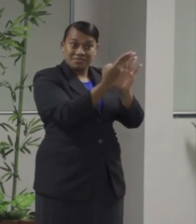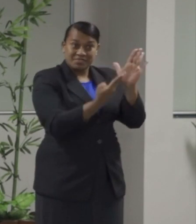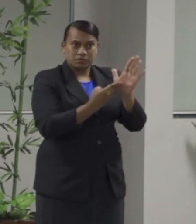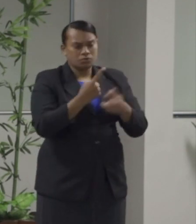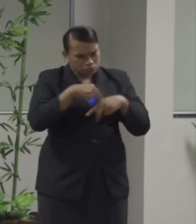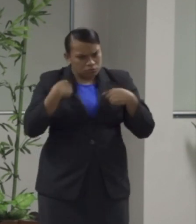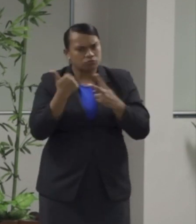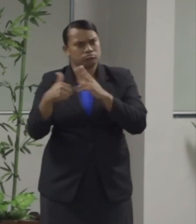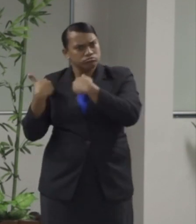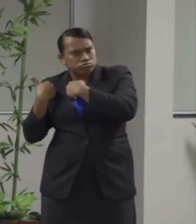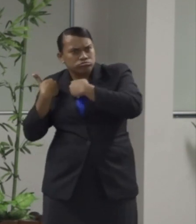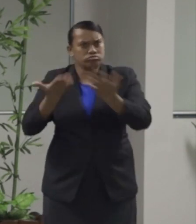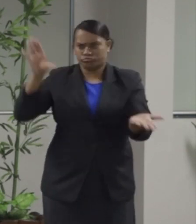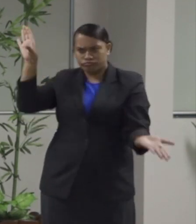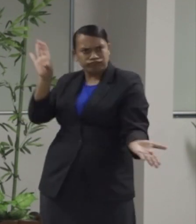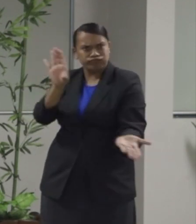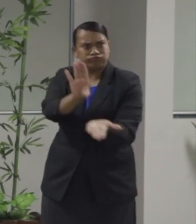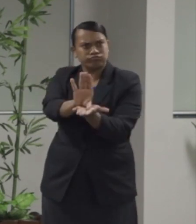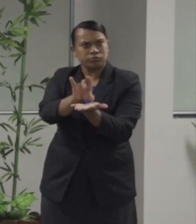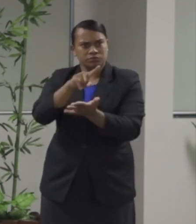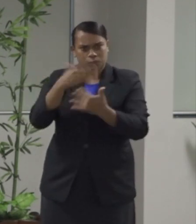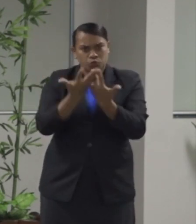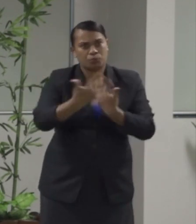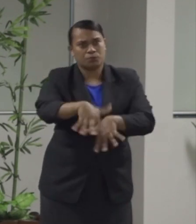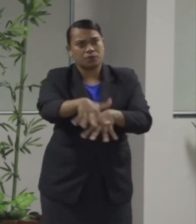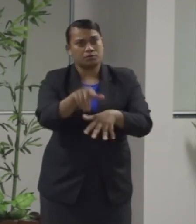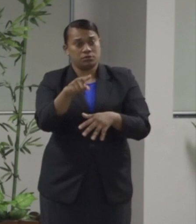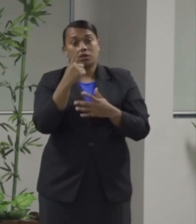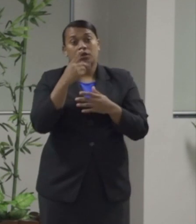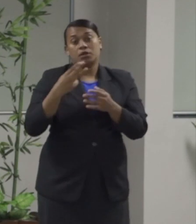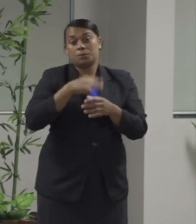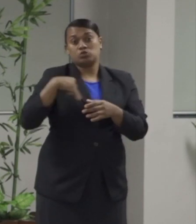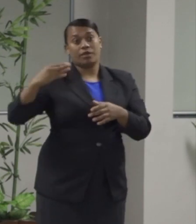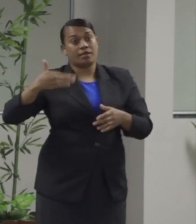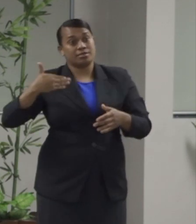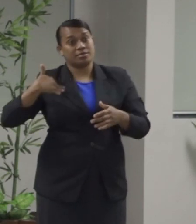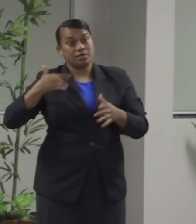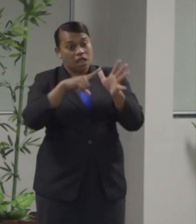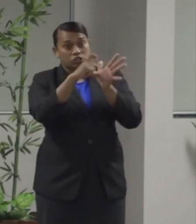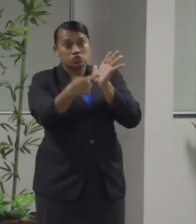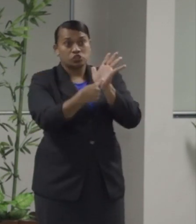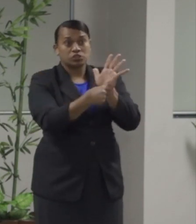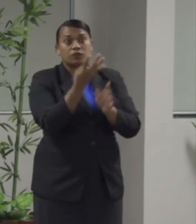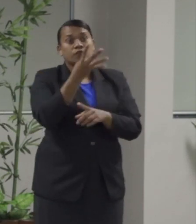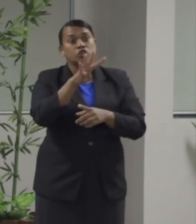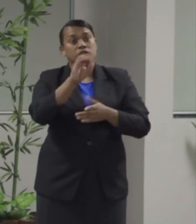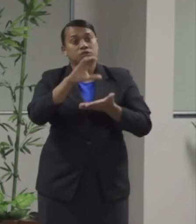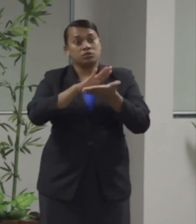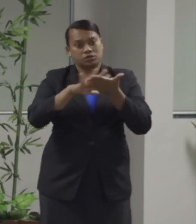enforcement under the Public Health Act. It used to be $40 fine if anyone violated